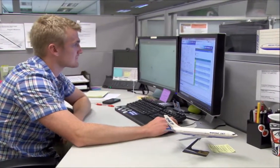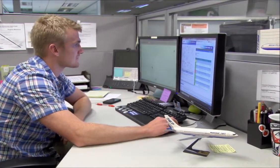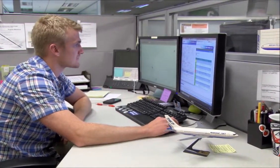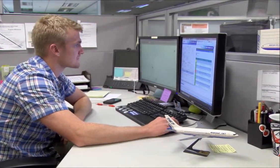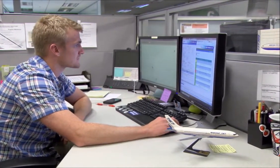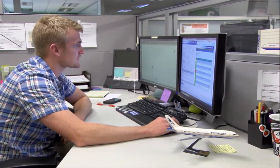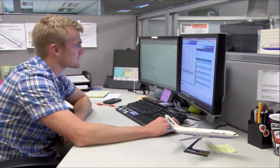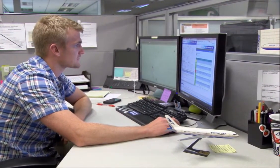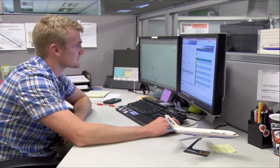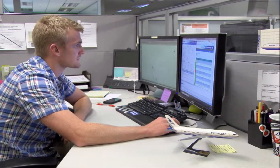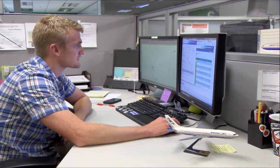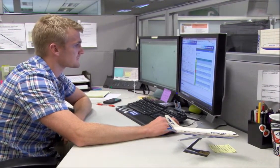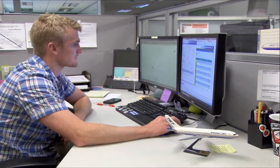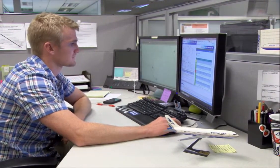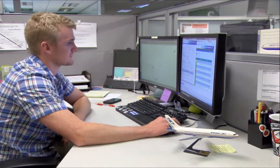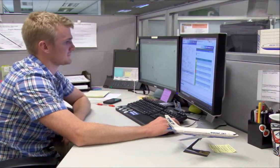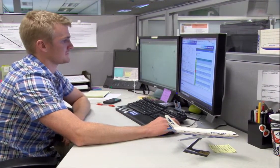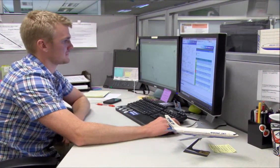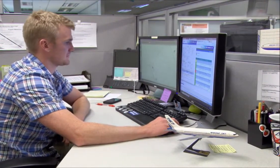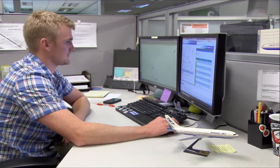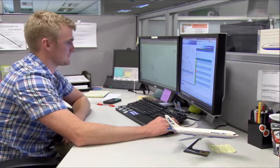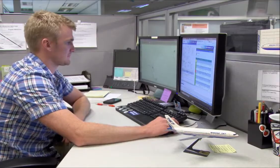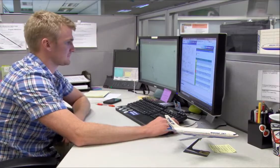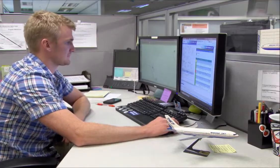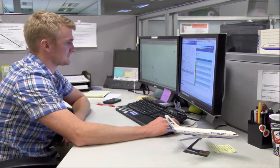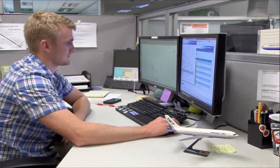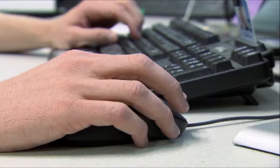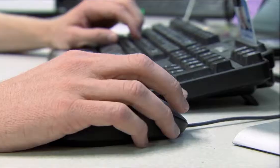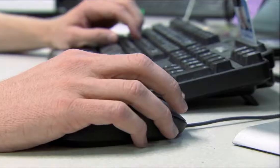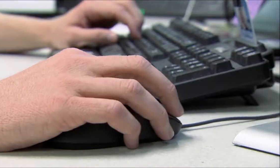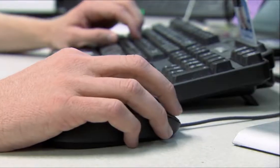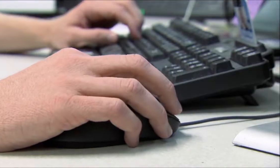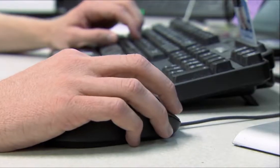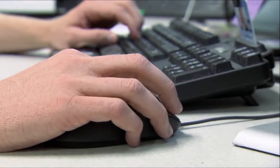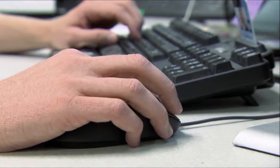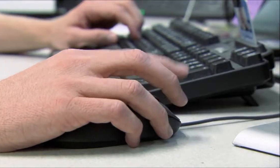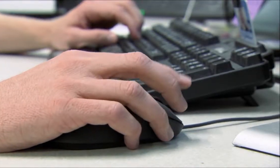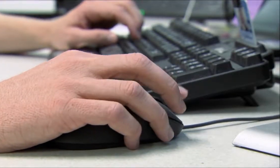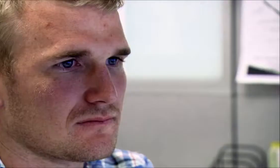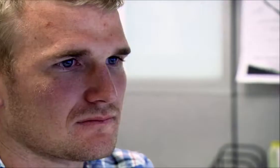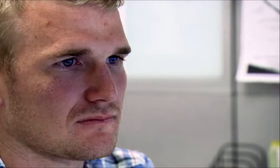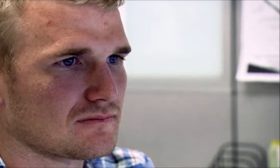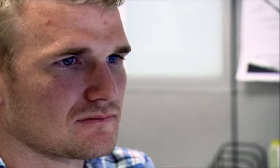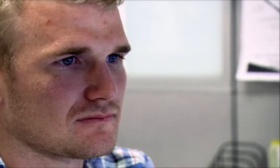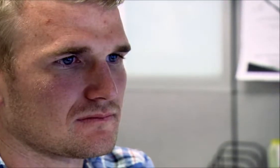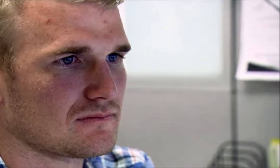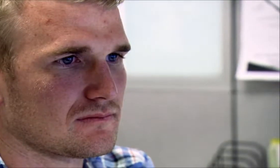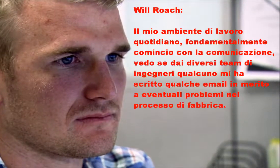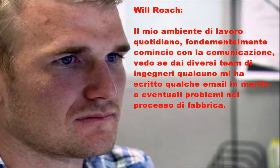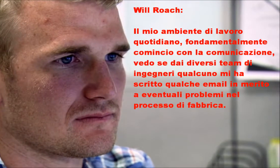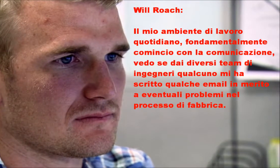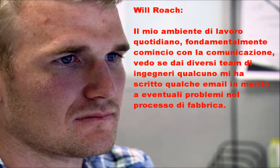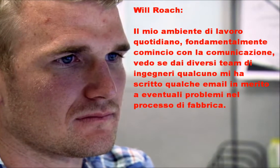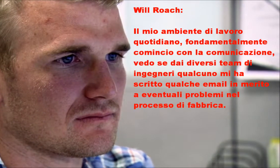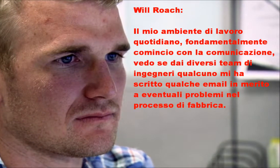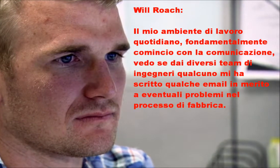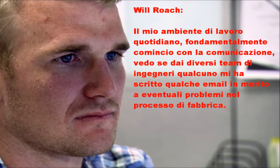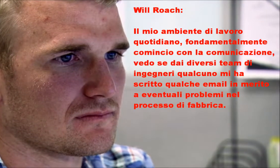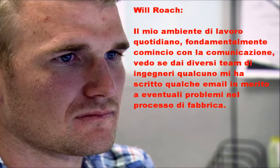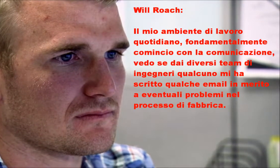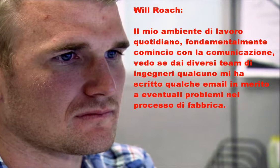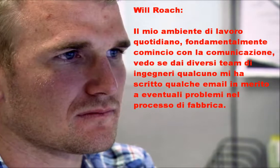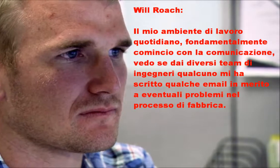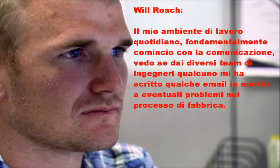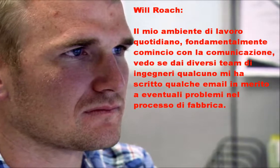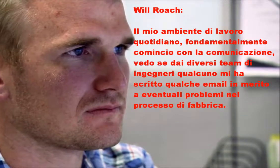So in my daily work environment, basically I start off with communication. See if anyone's emailed me from the different engineering teams related